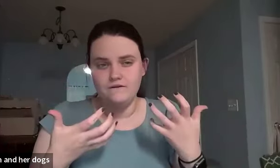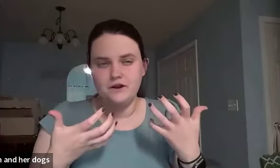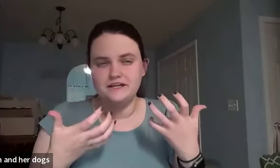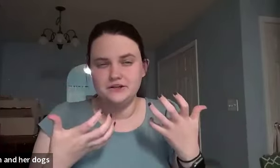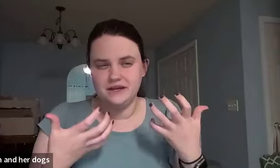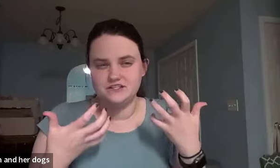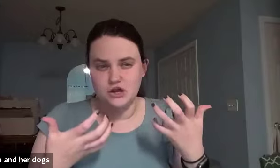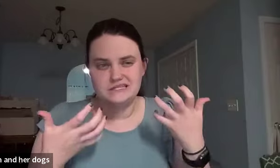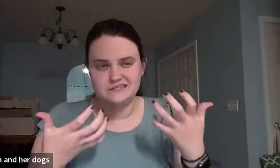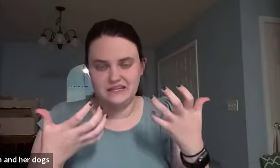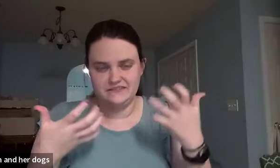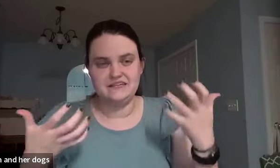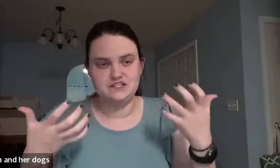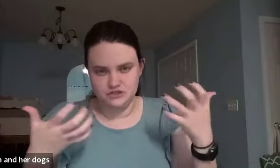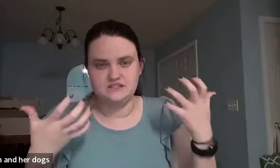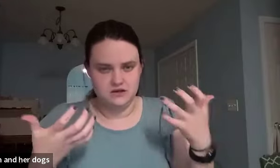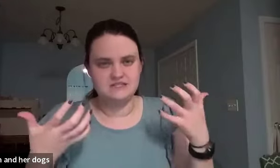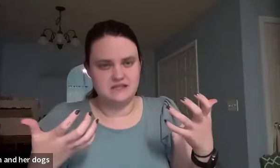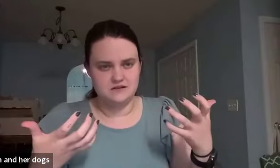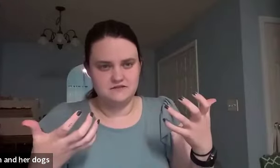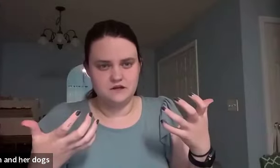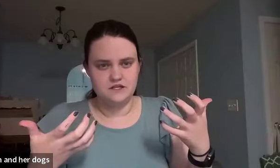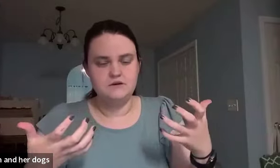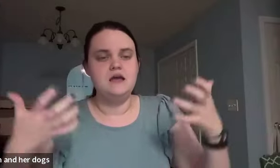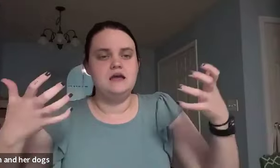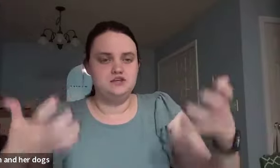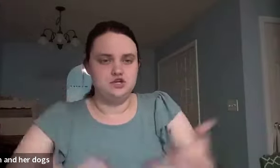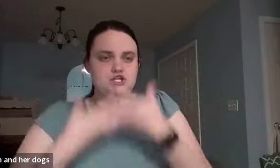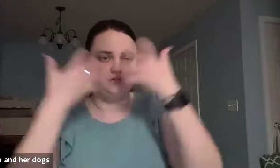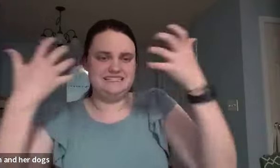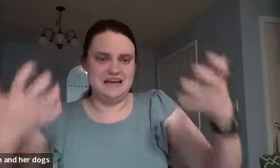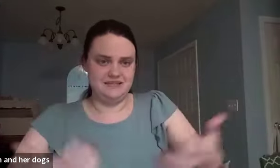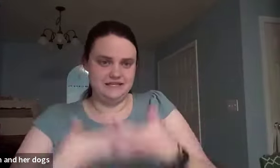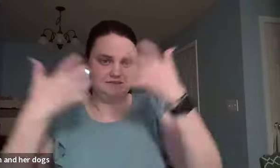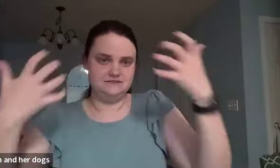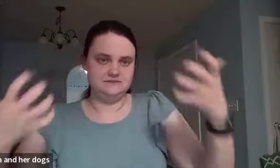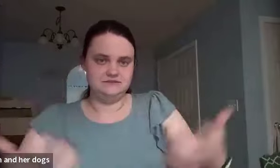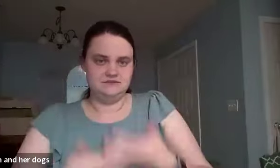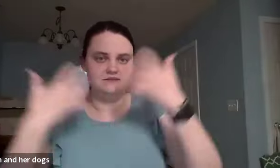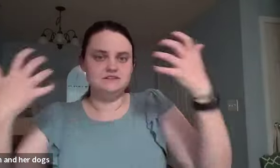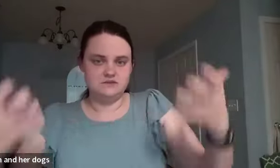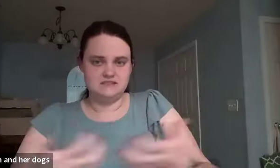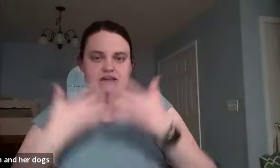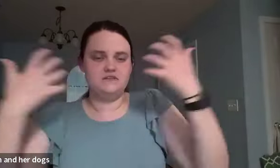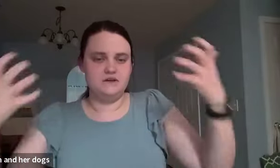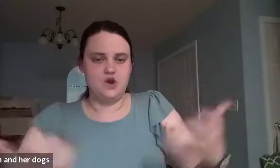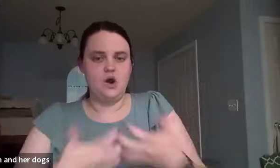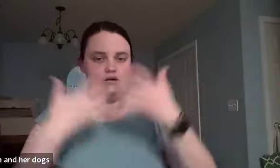Olive Garden and you get a tossed, like they used to toss the salad in front of you, you're going to do salad. So it's like the